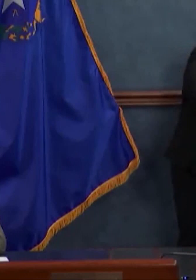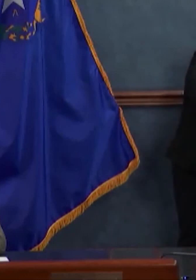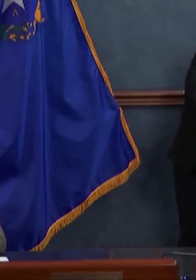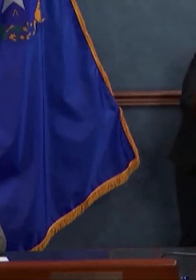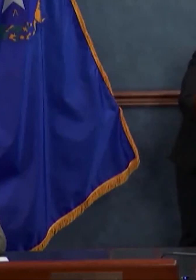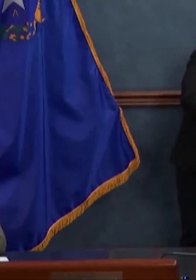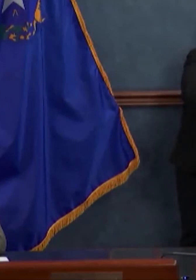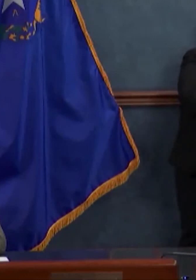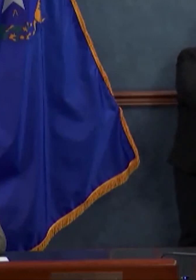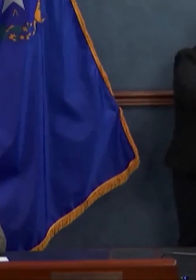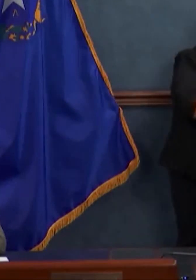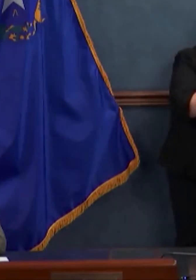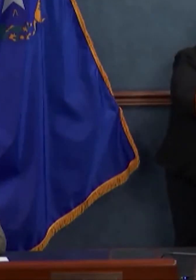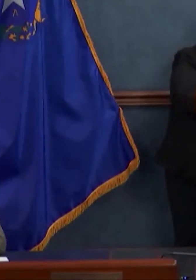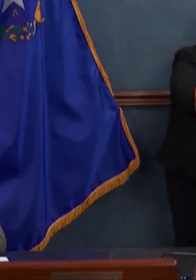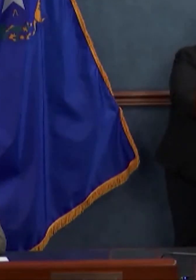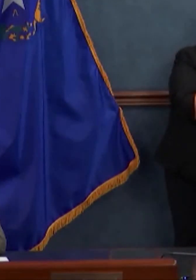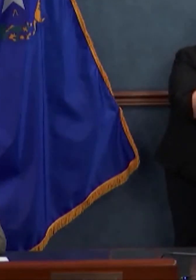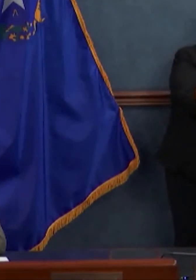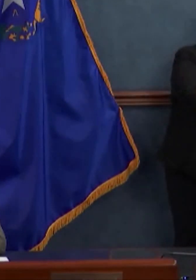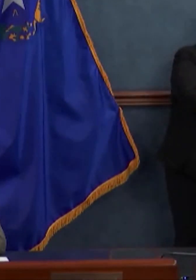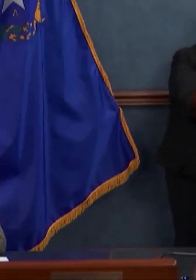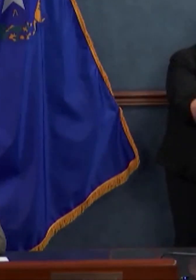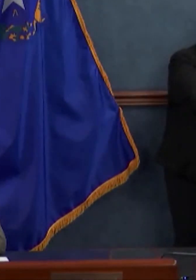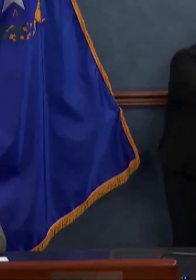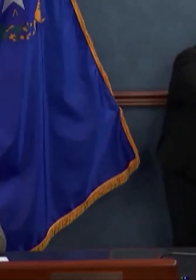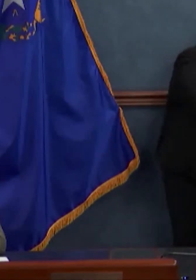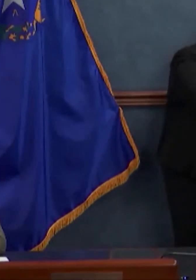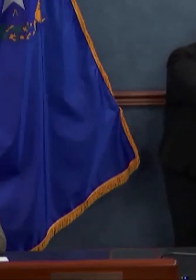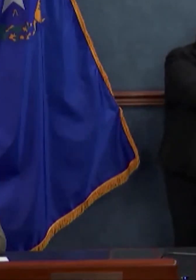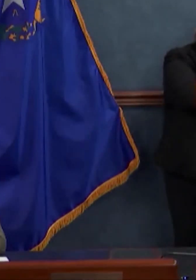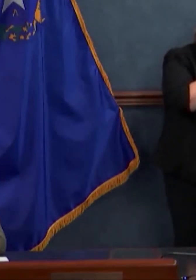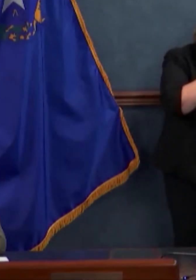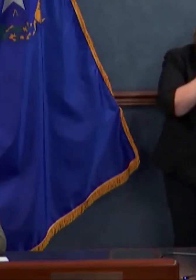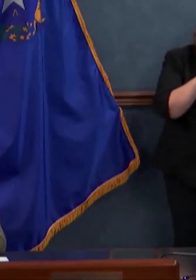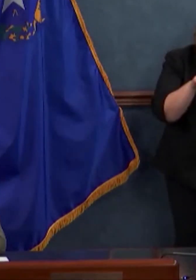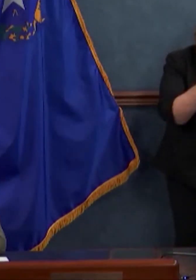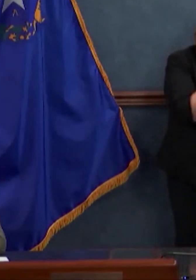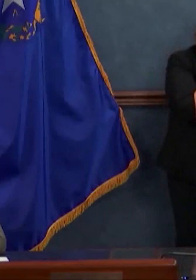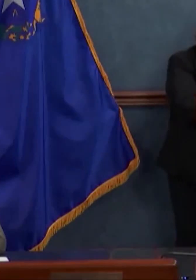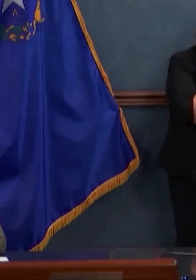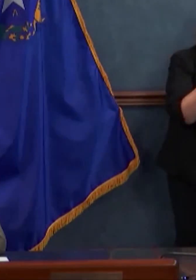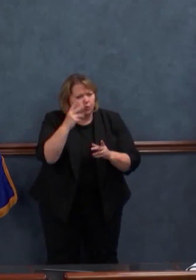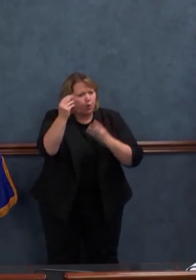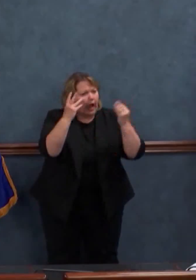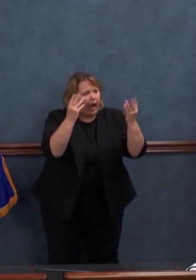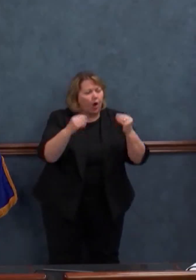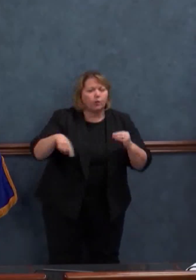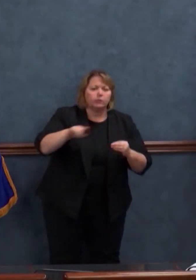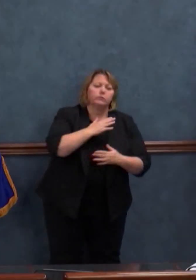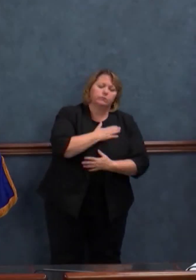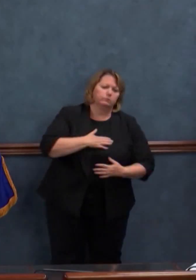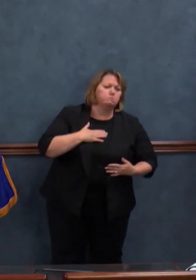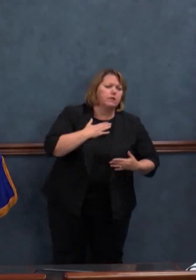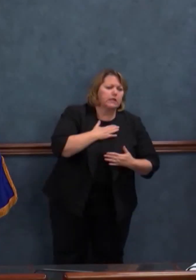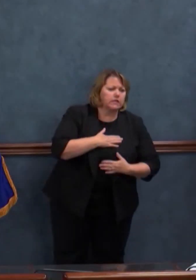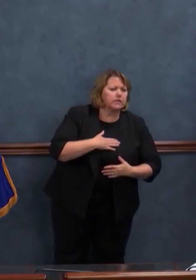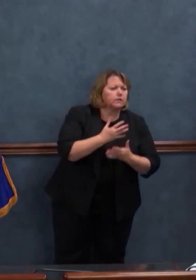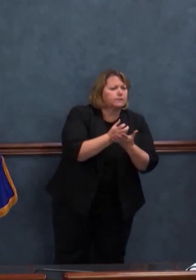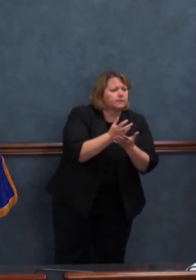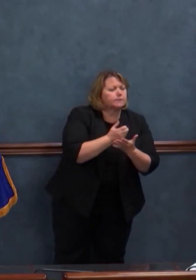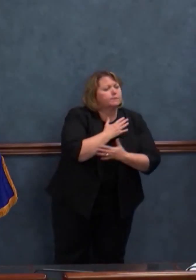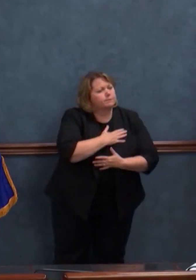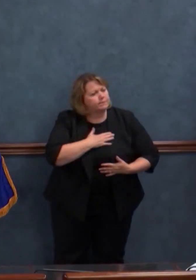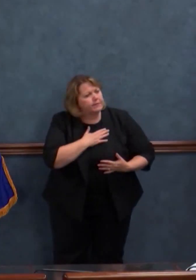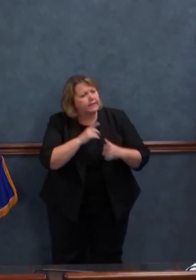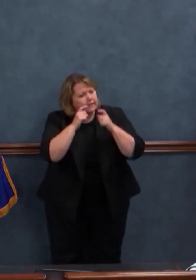new trends, including what is now a 4-week upward trend in new daily cases. Unfortunately,